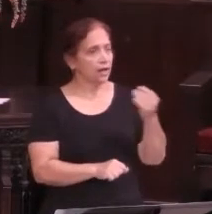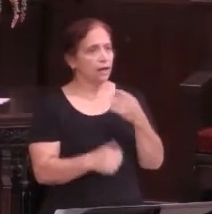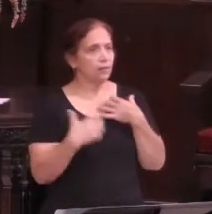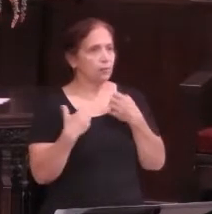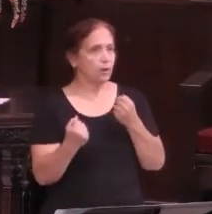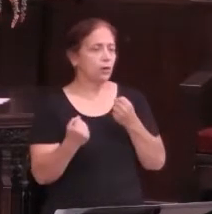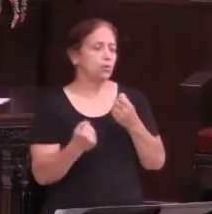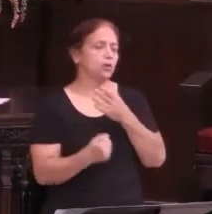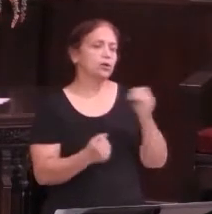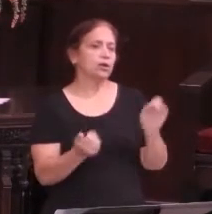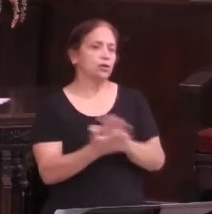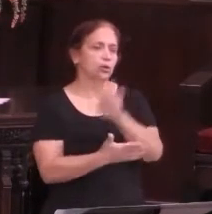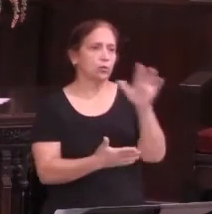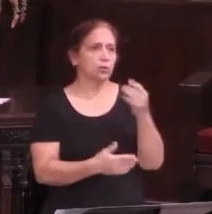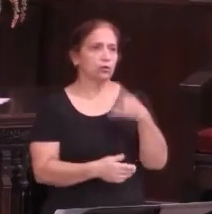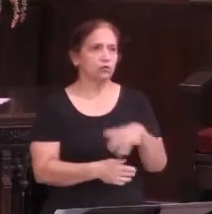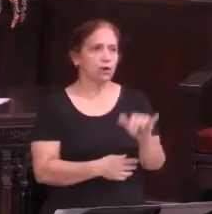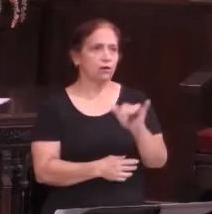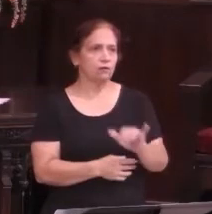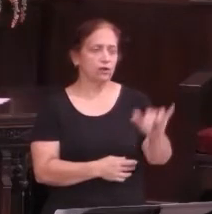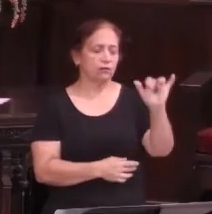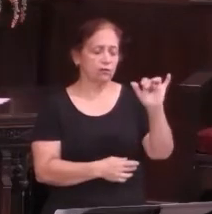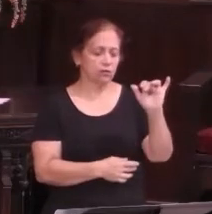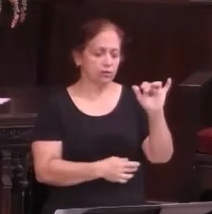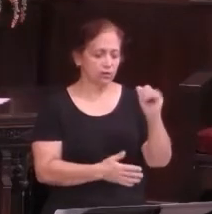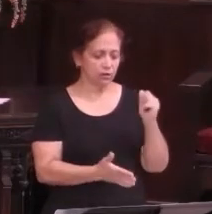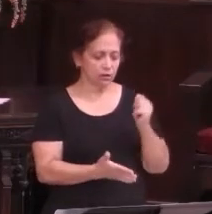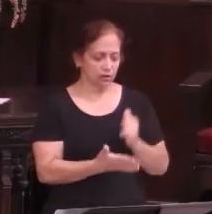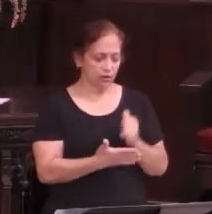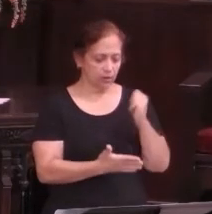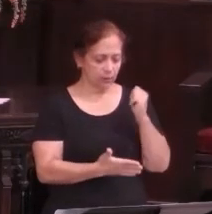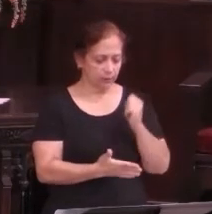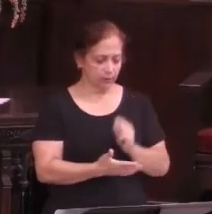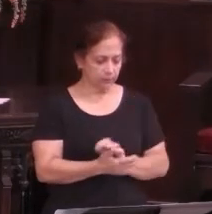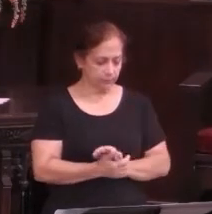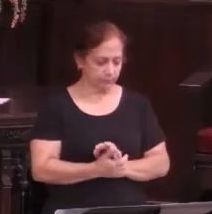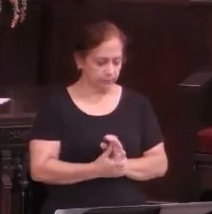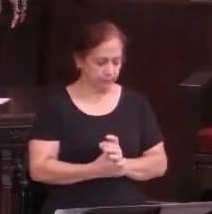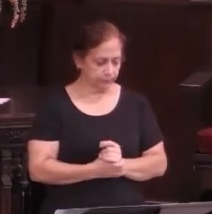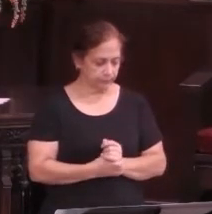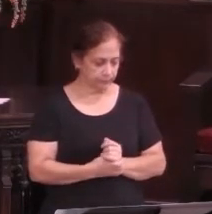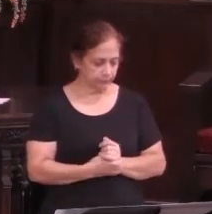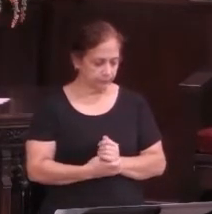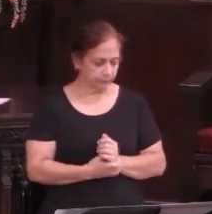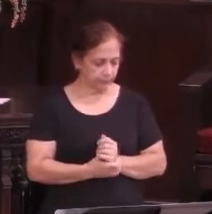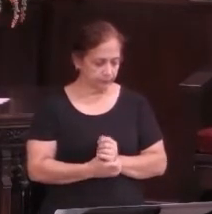power and the glory forever and ever. Amen.